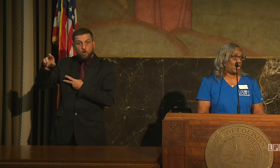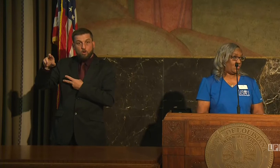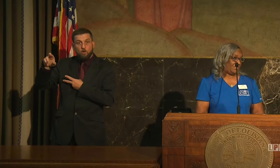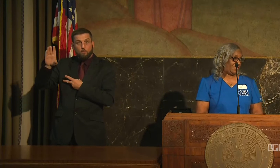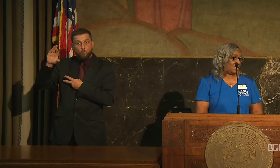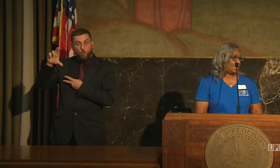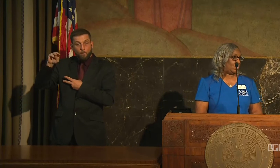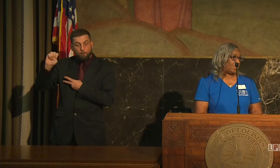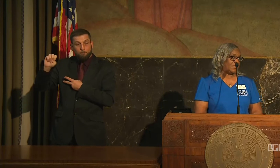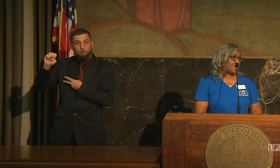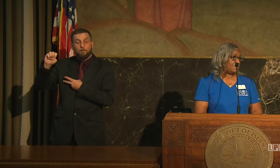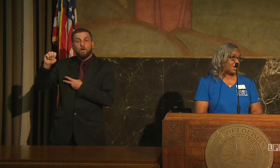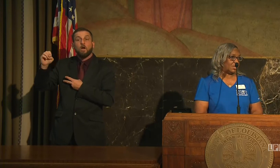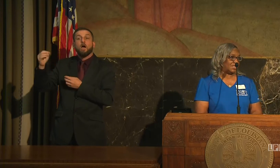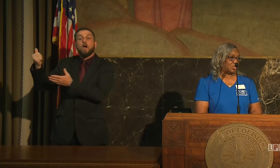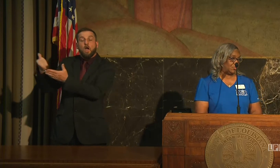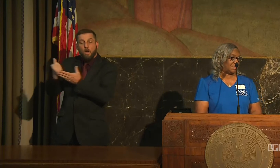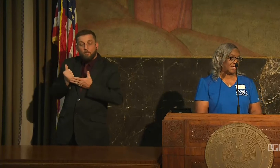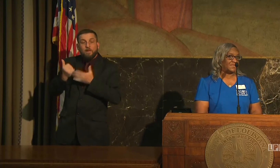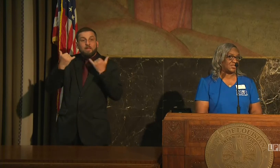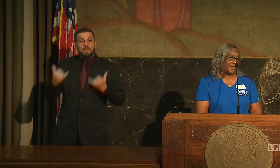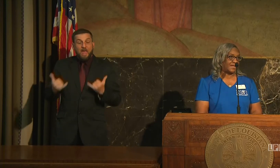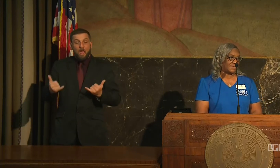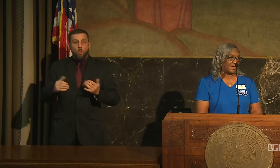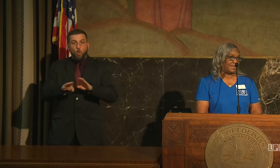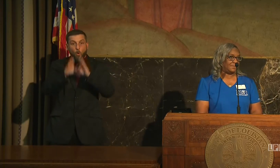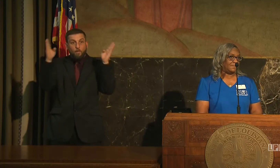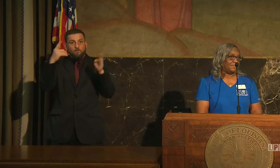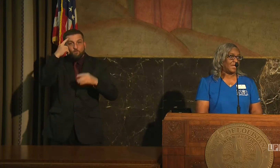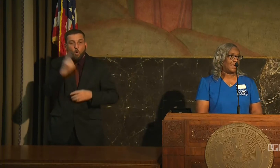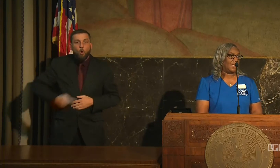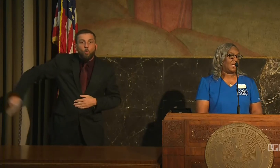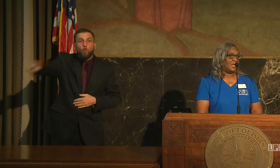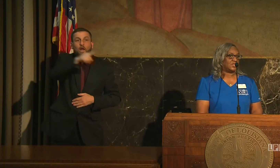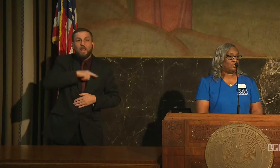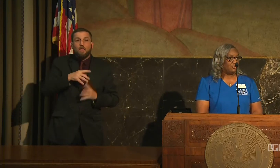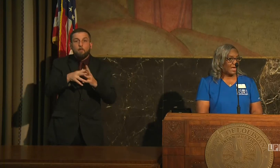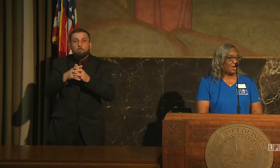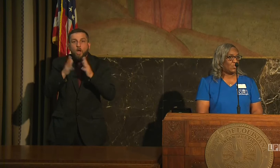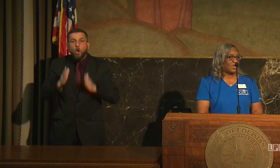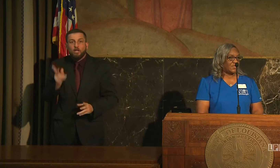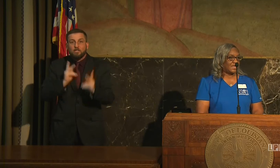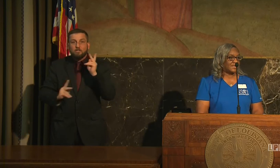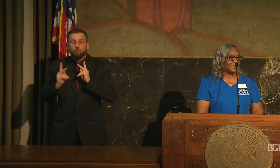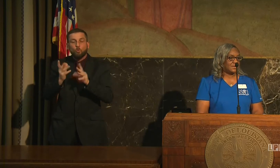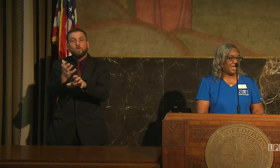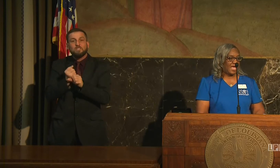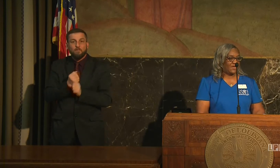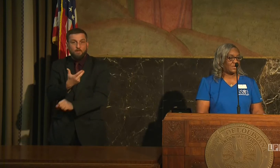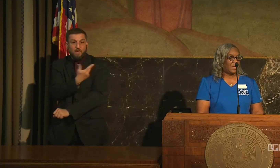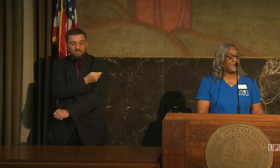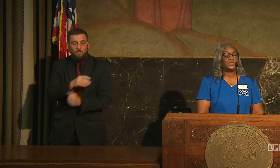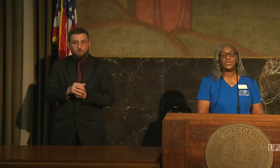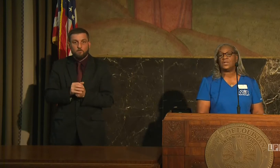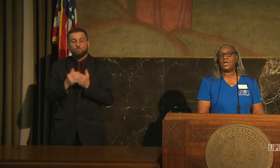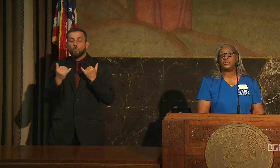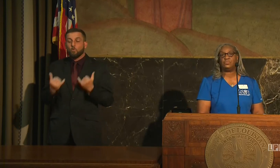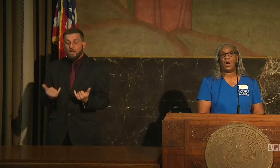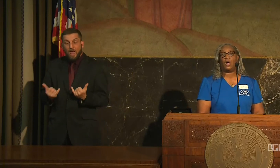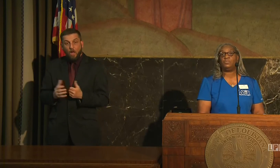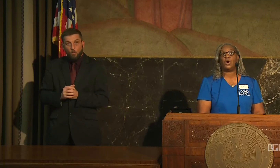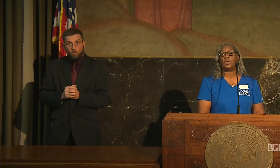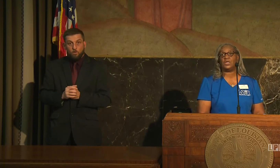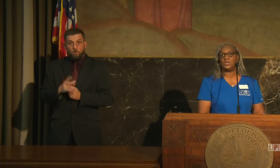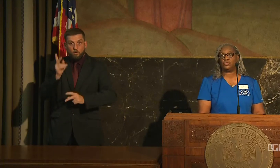doors is open for we the American to receive this vaccine. So now with us having people to come